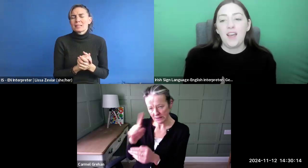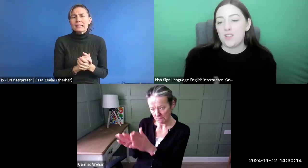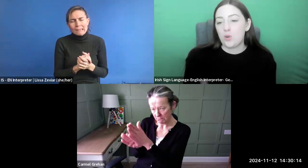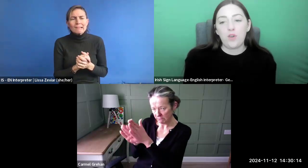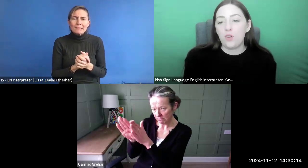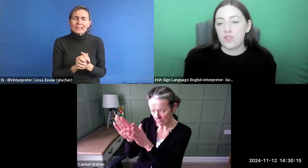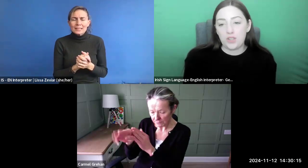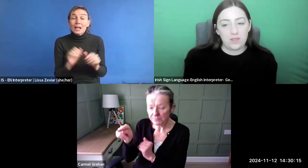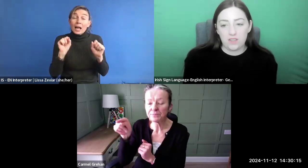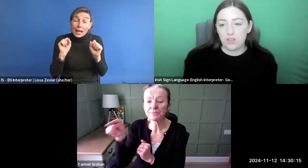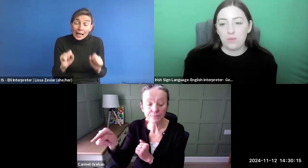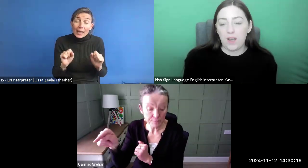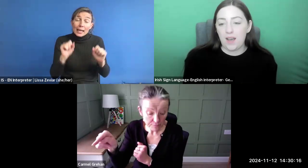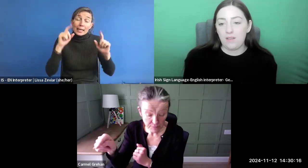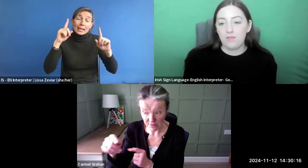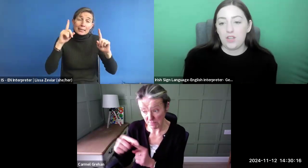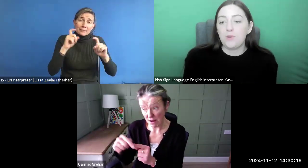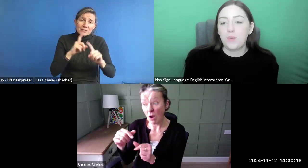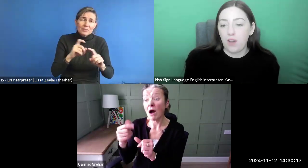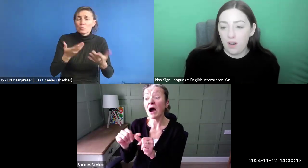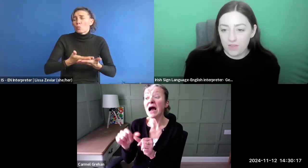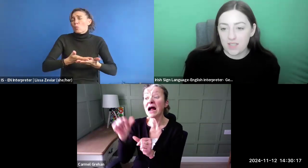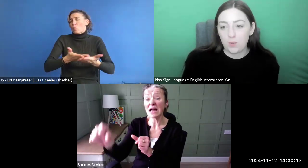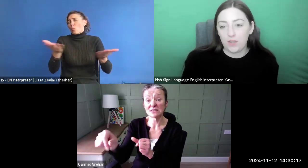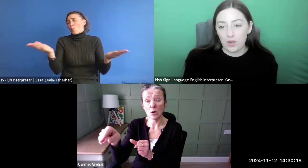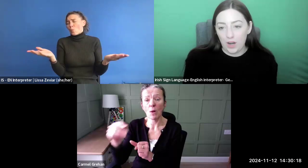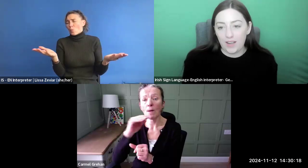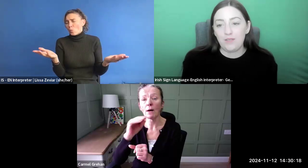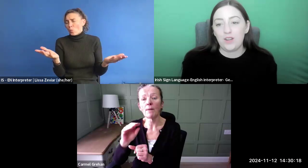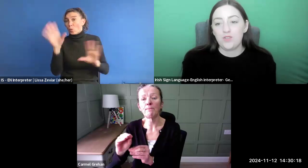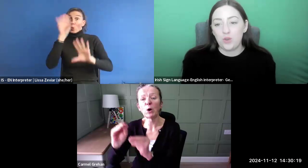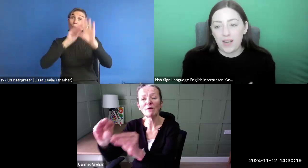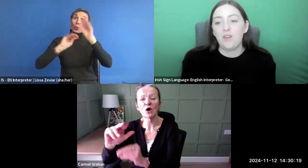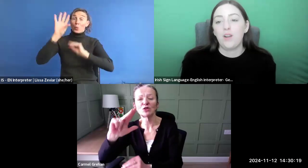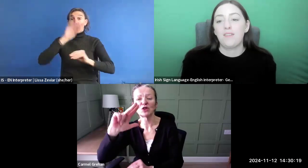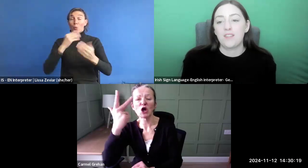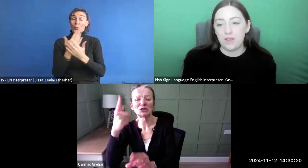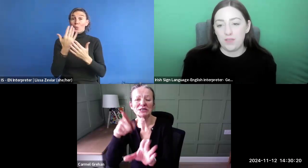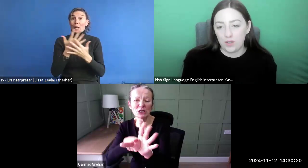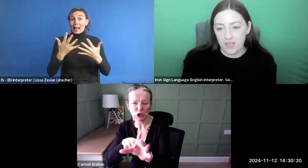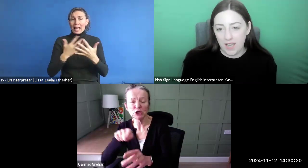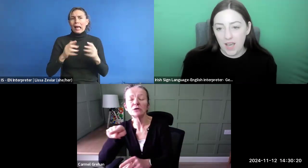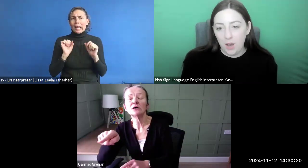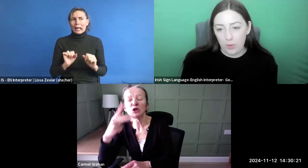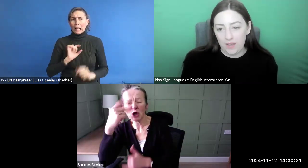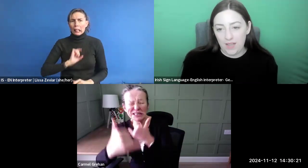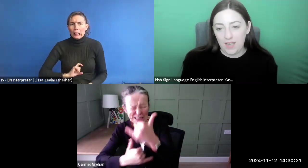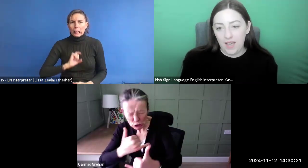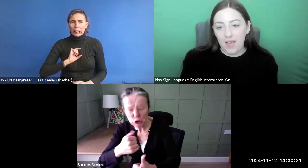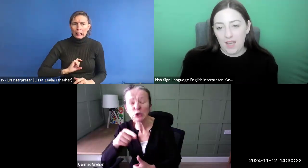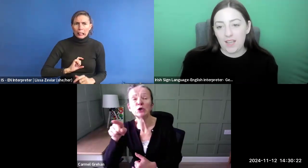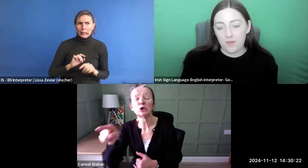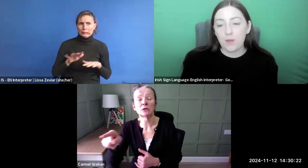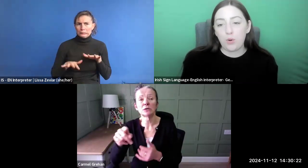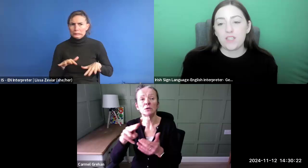course, it's normal for all students to lose a bit of confidence while they're learning if they're struggling or having some difficulty. But I